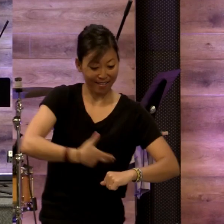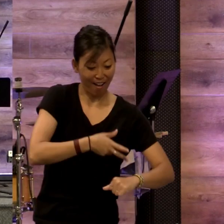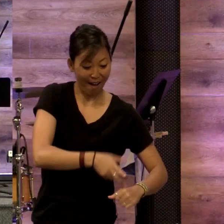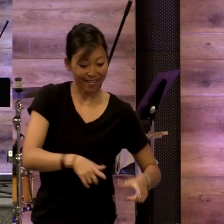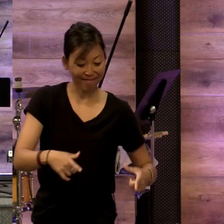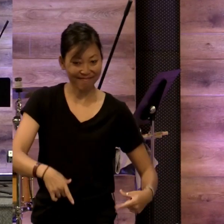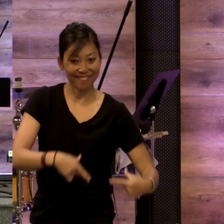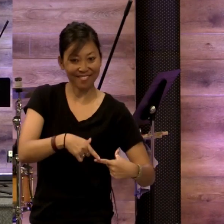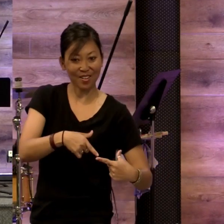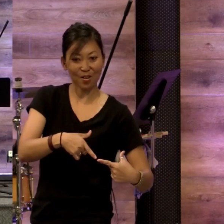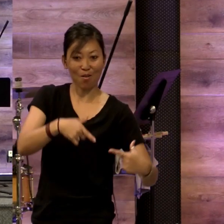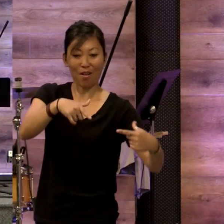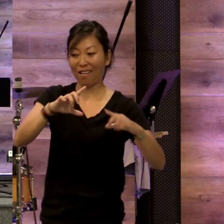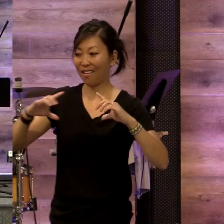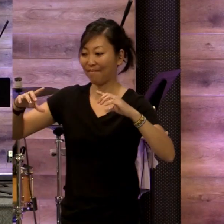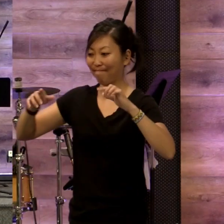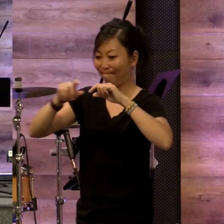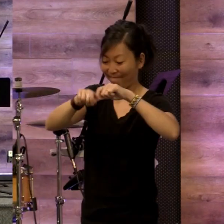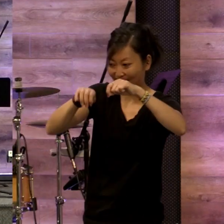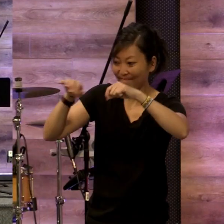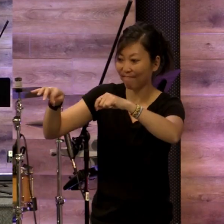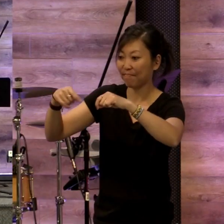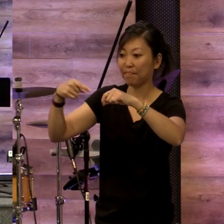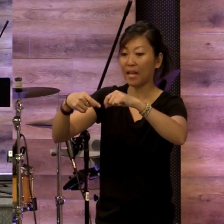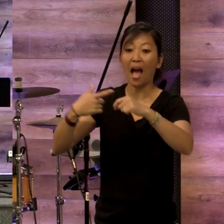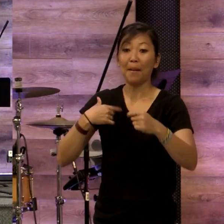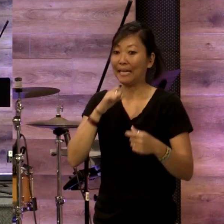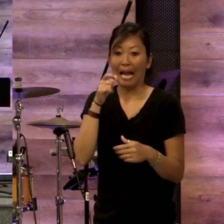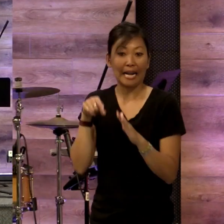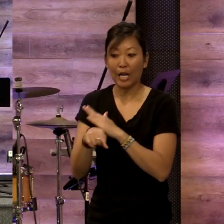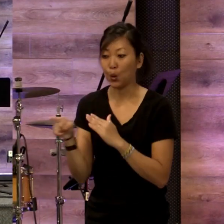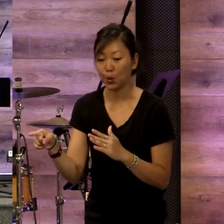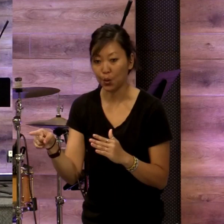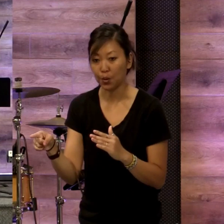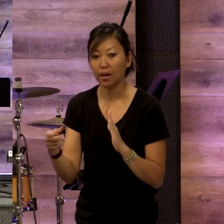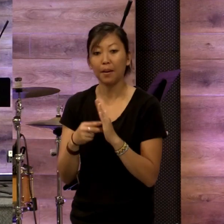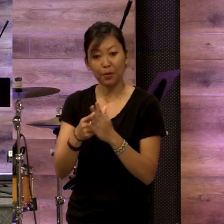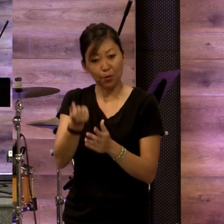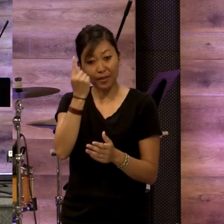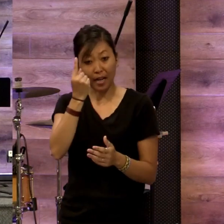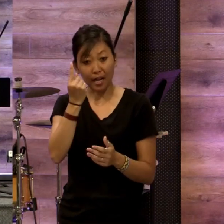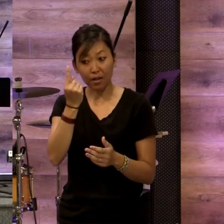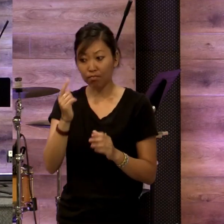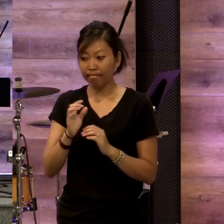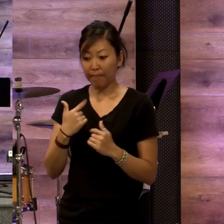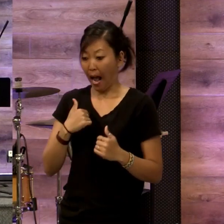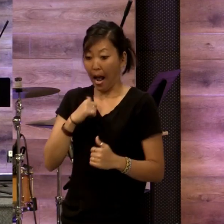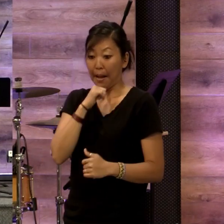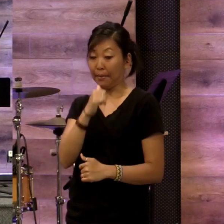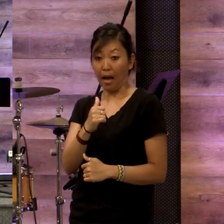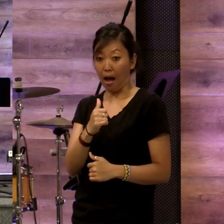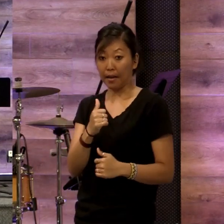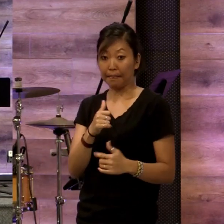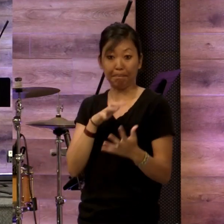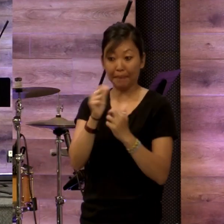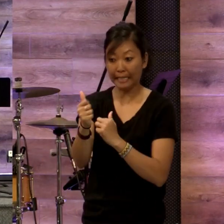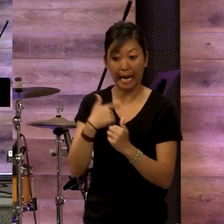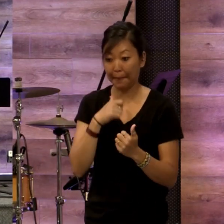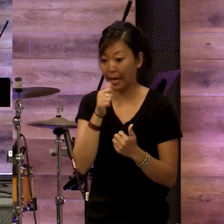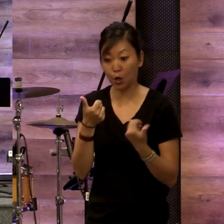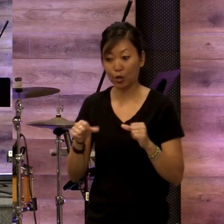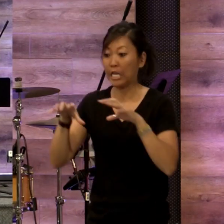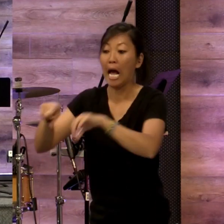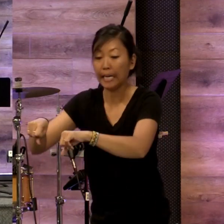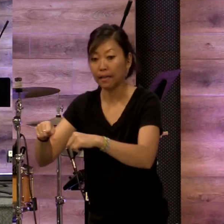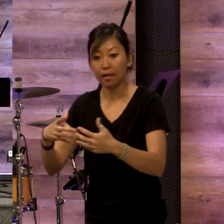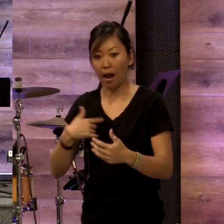that I cut off the corner of your robe and did not kill you, you may know and see that there is no wrong or treason in my hands. I have not